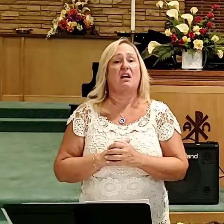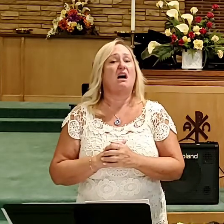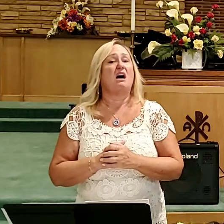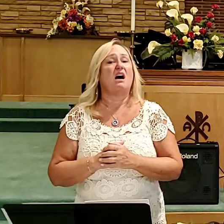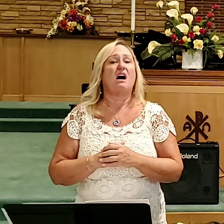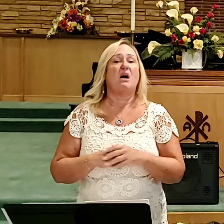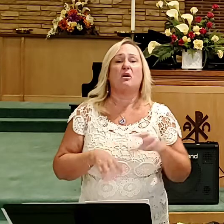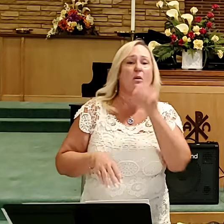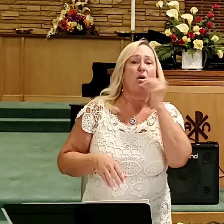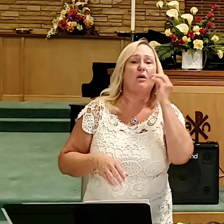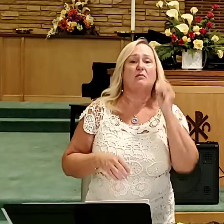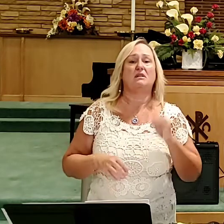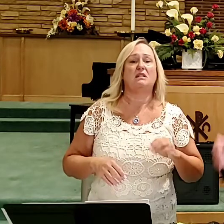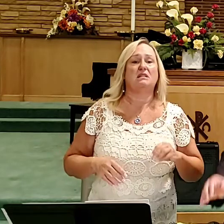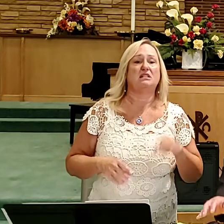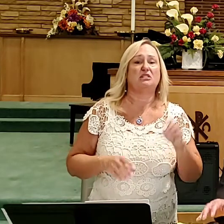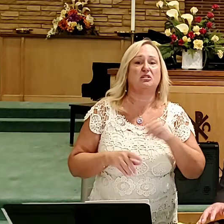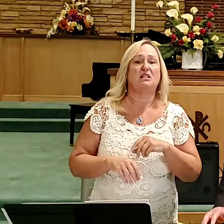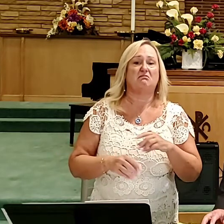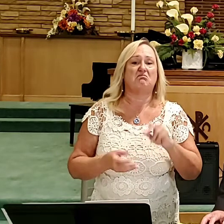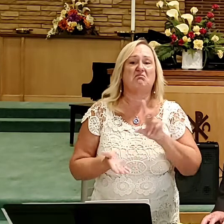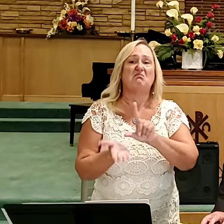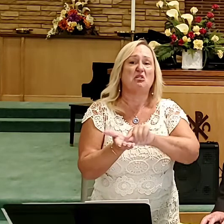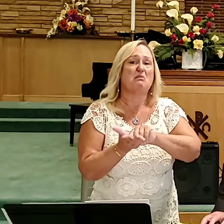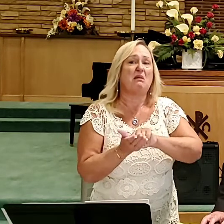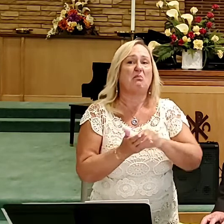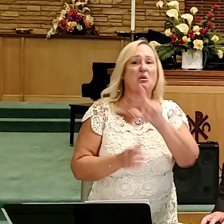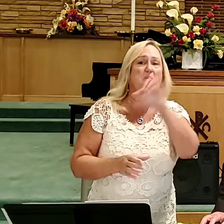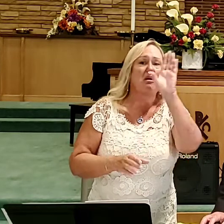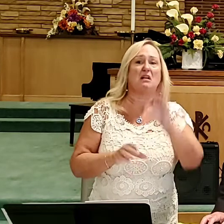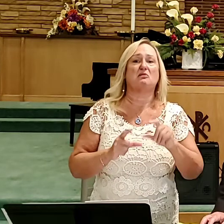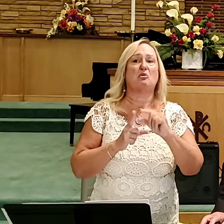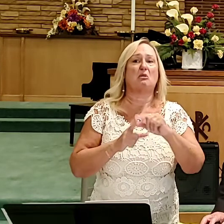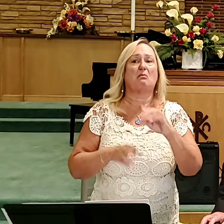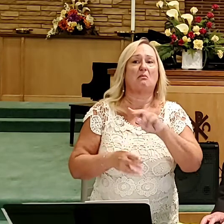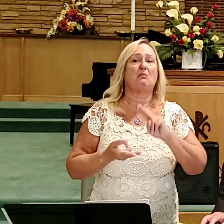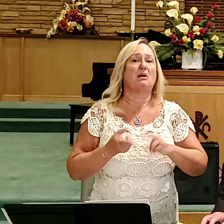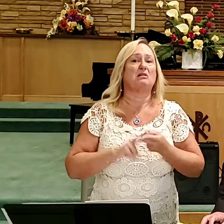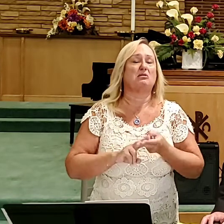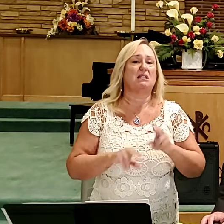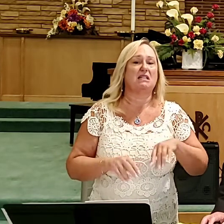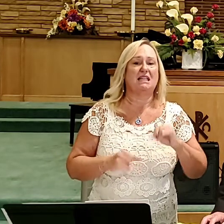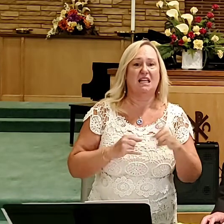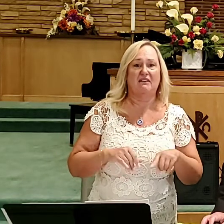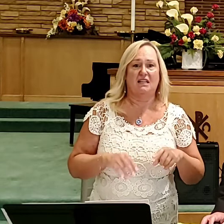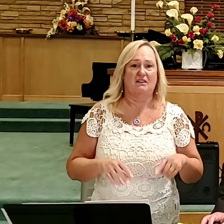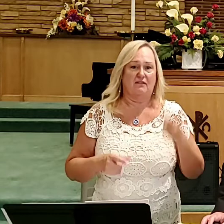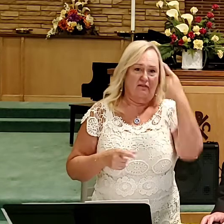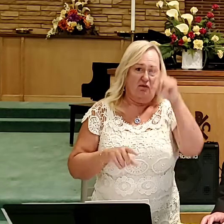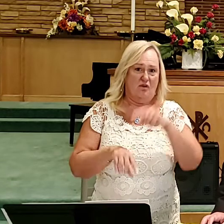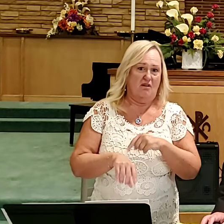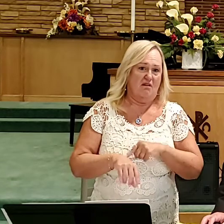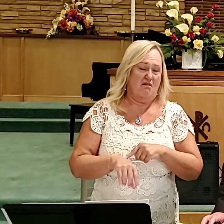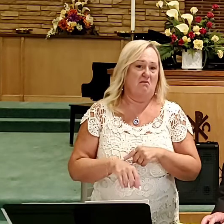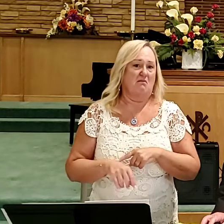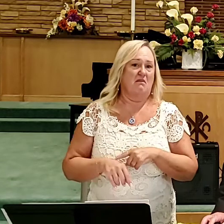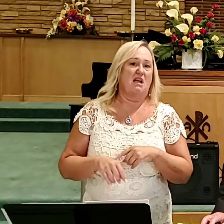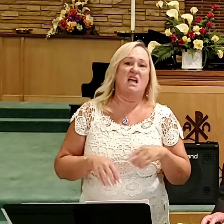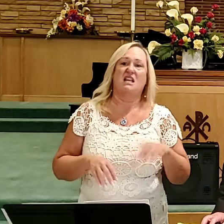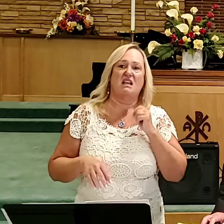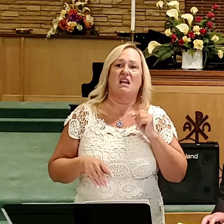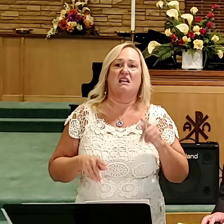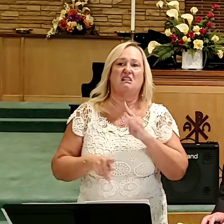the Times Union daily crossword puzzle in evenings to kill time. I really haven't kept